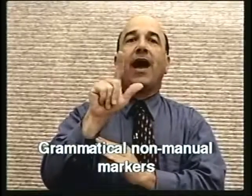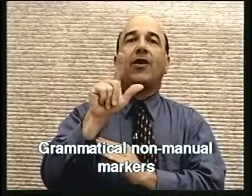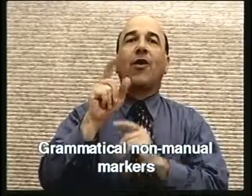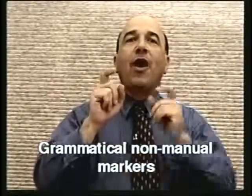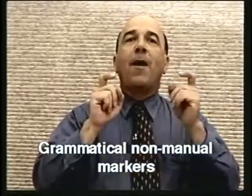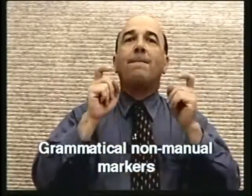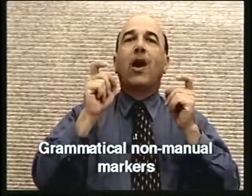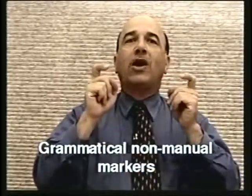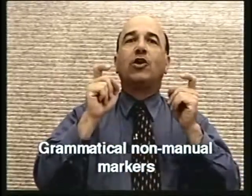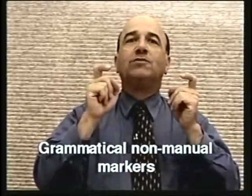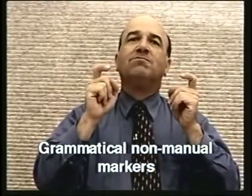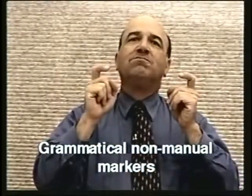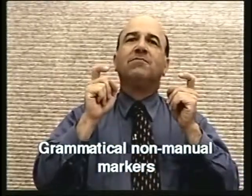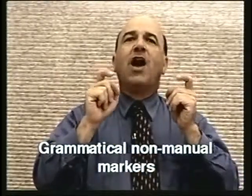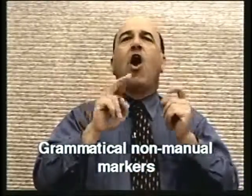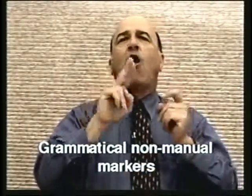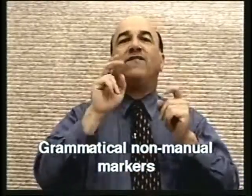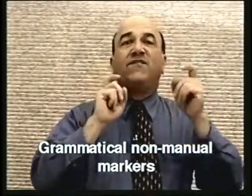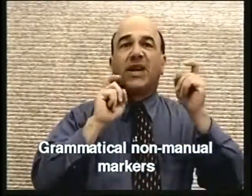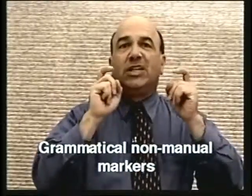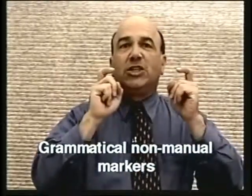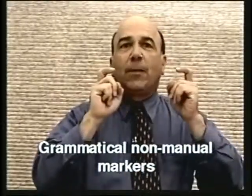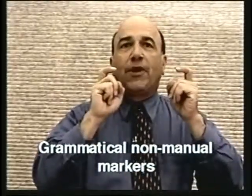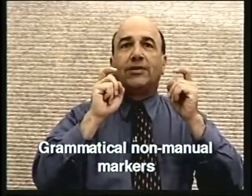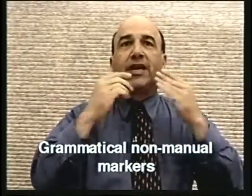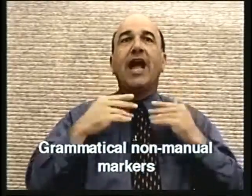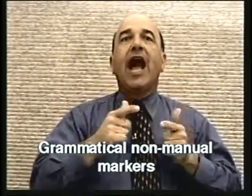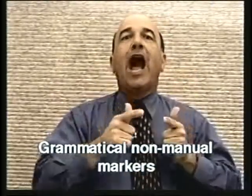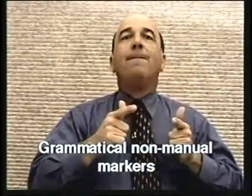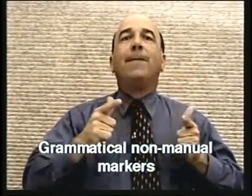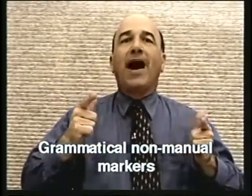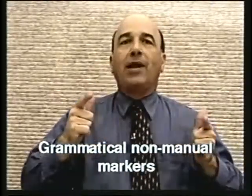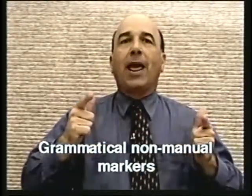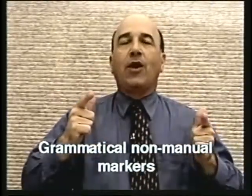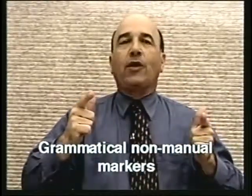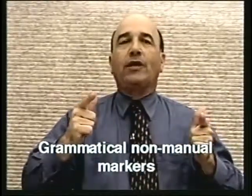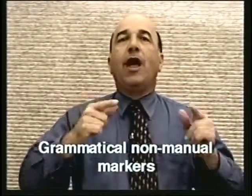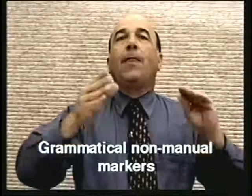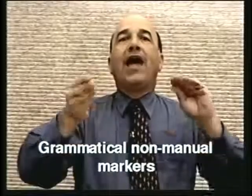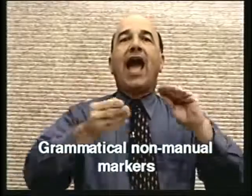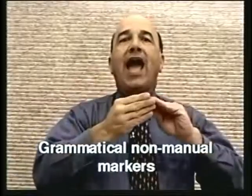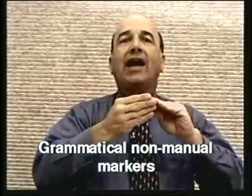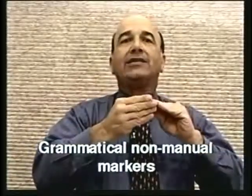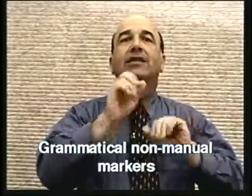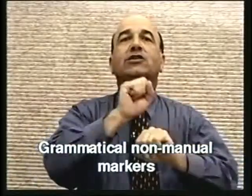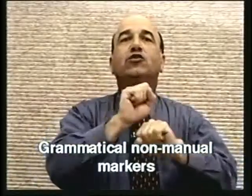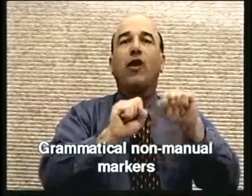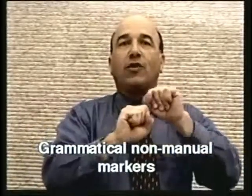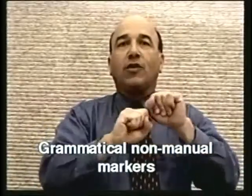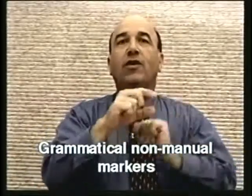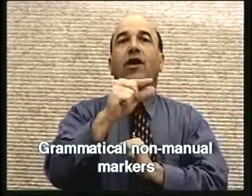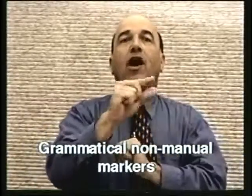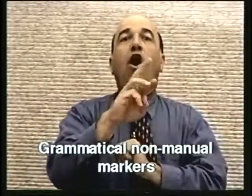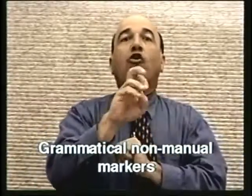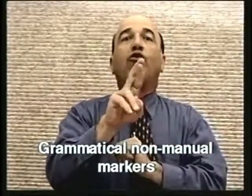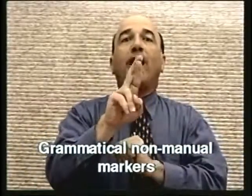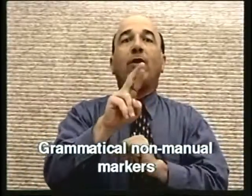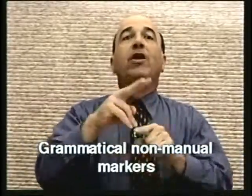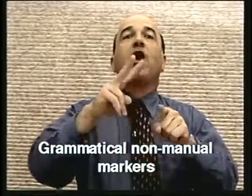Non-manual markers are basic expression and body language that add structure or grammar to